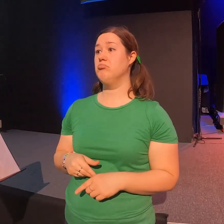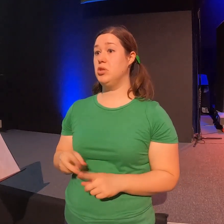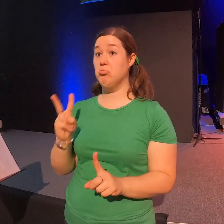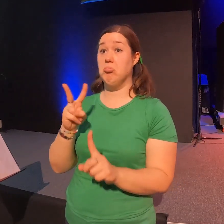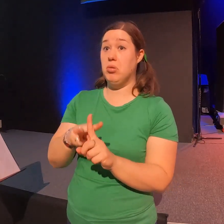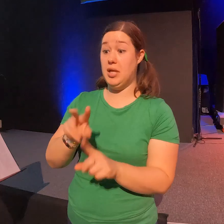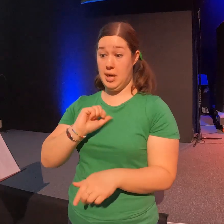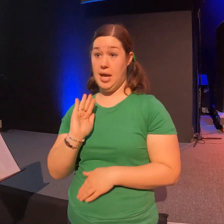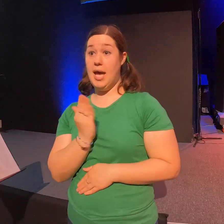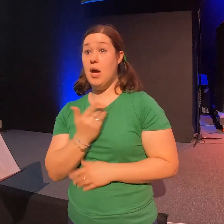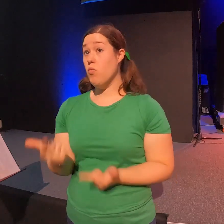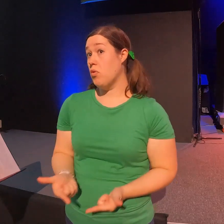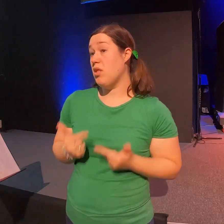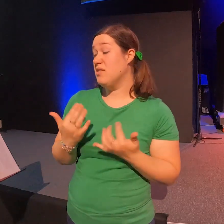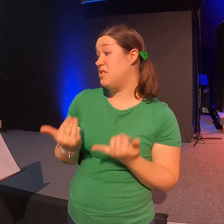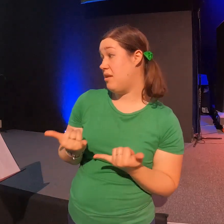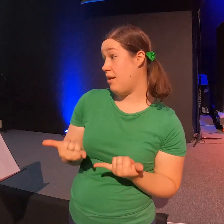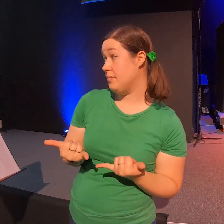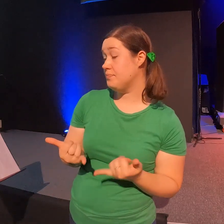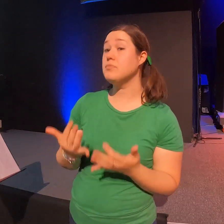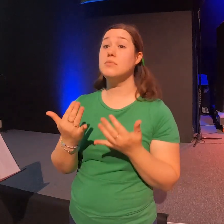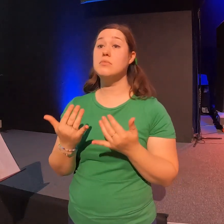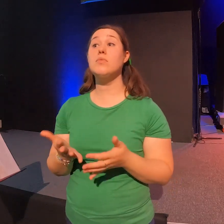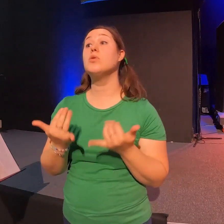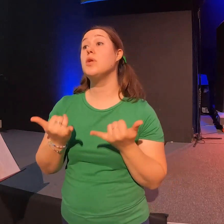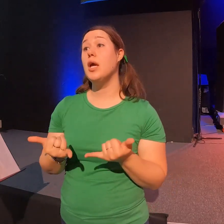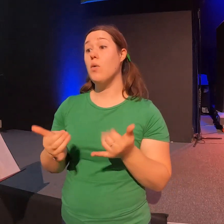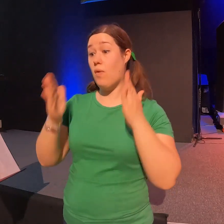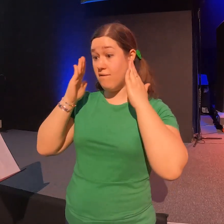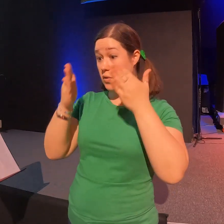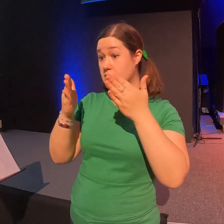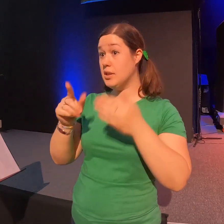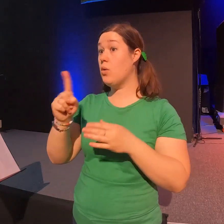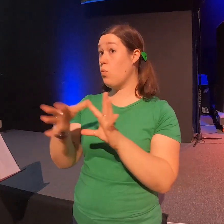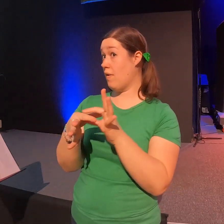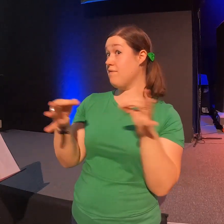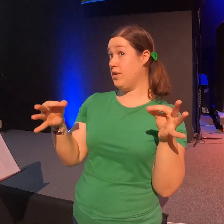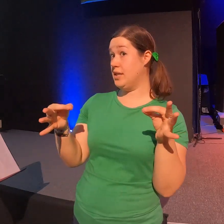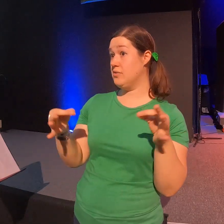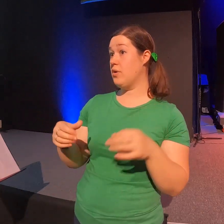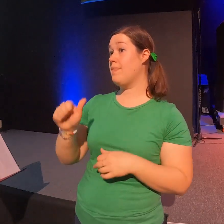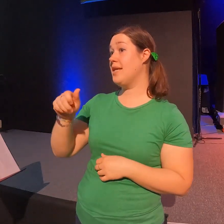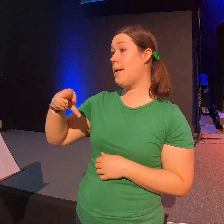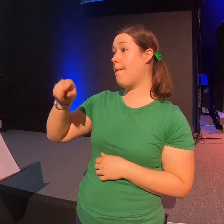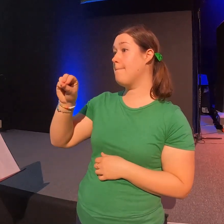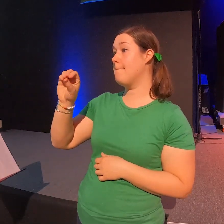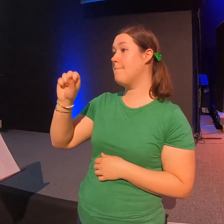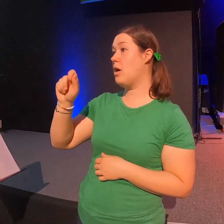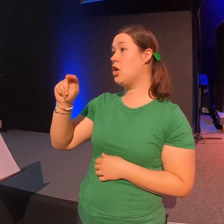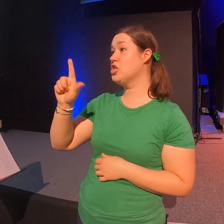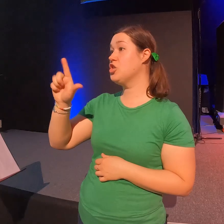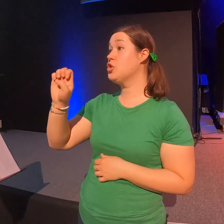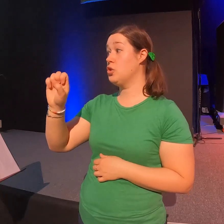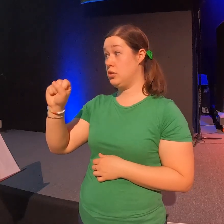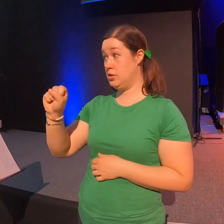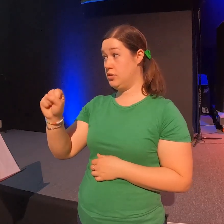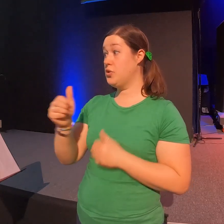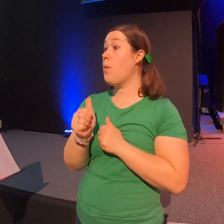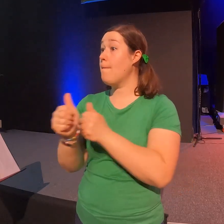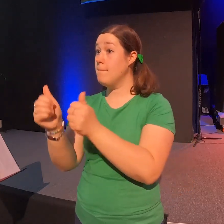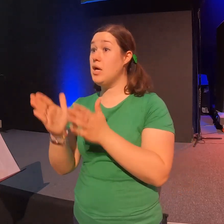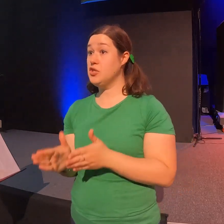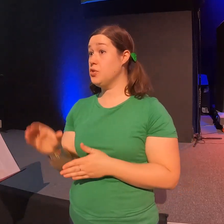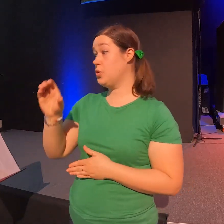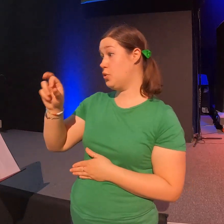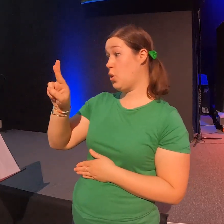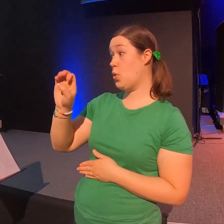that particular phrase in the Apostles' Creed, we believe in the Holy Catholic Church. Let me address